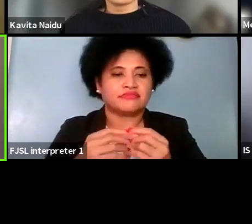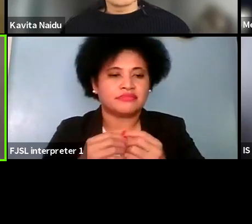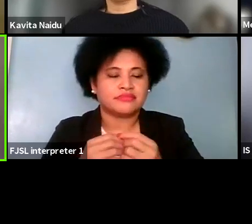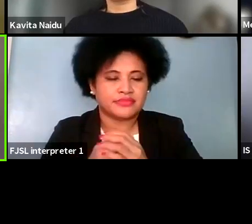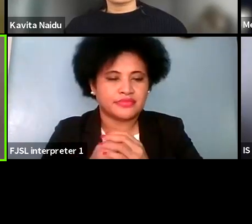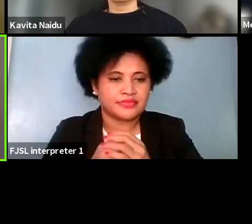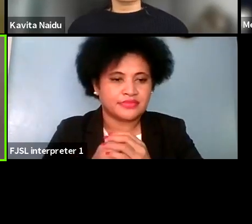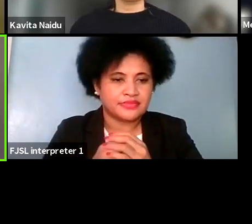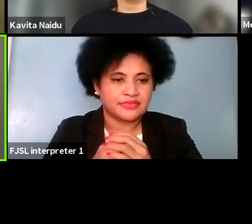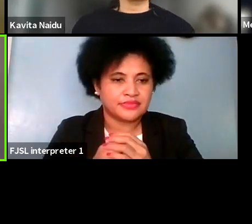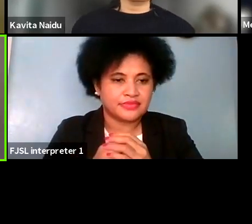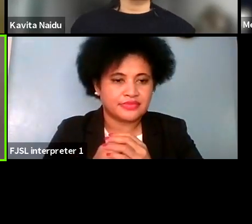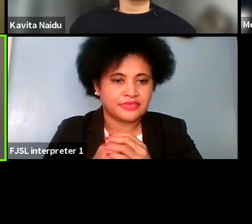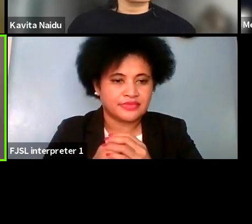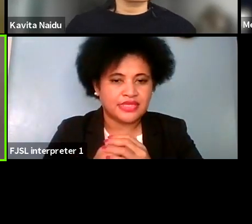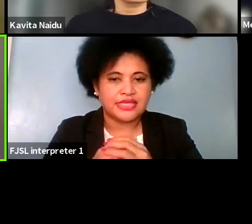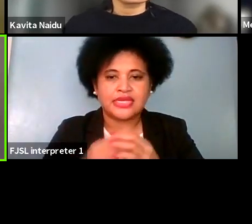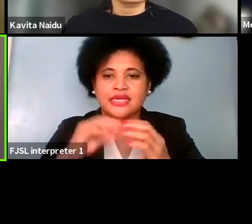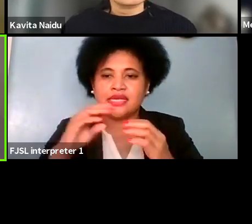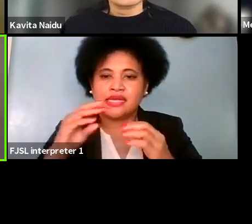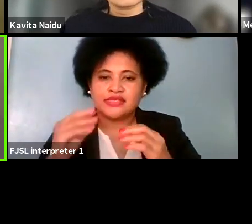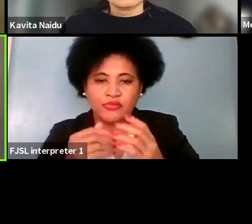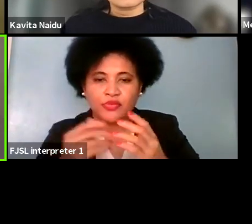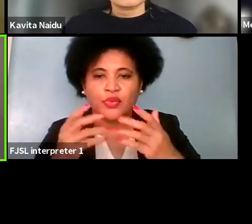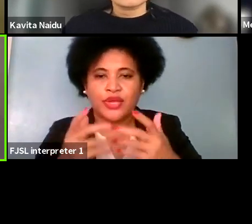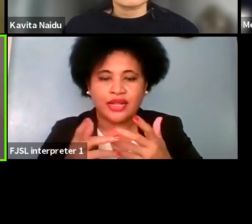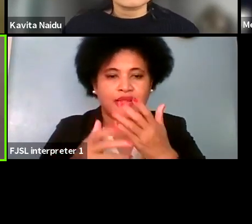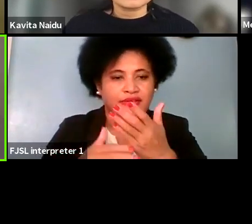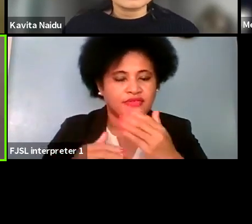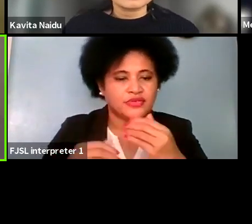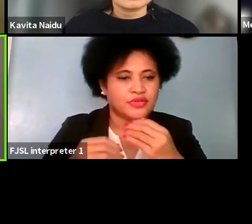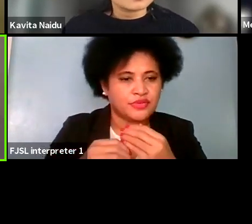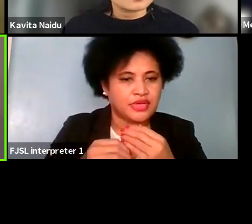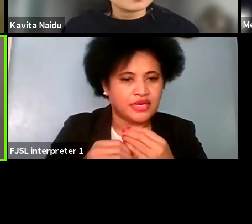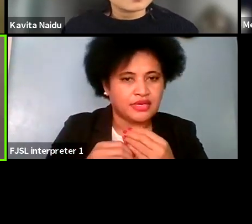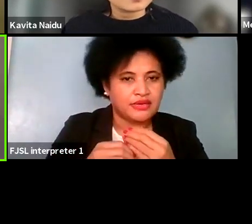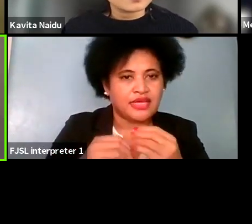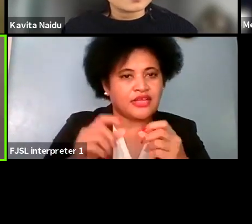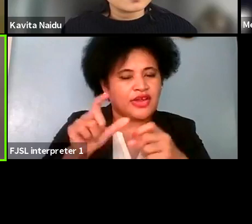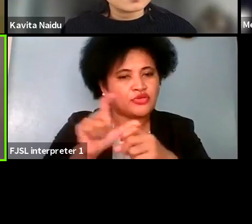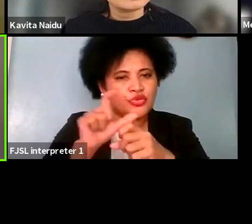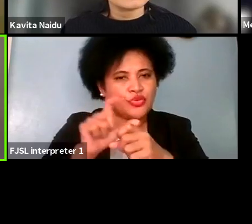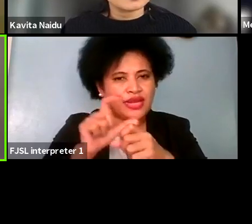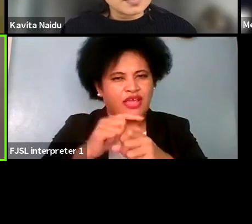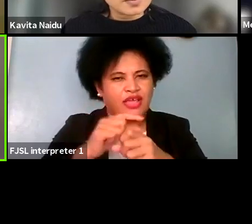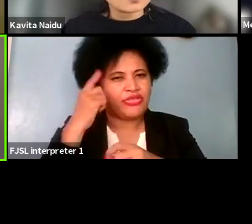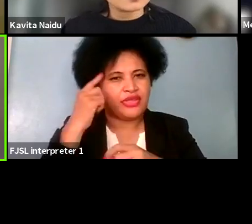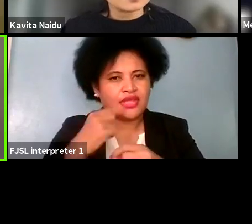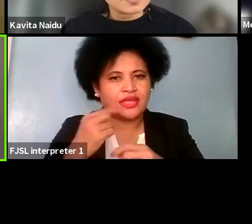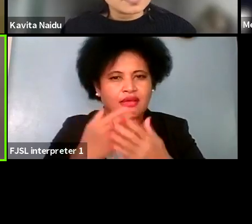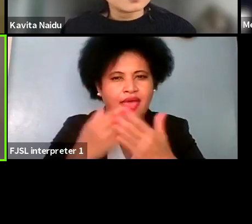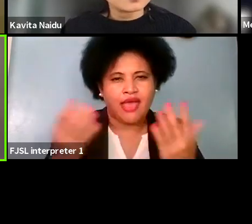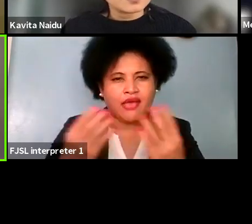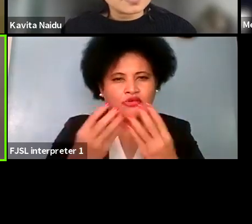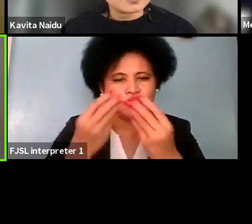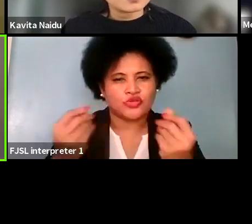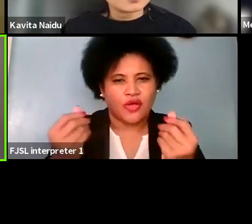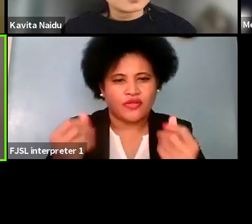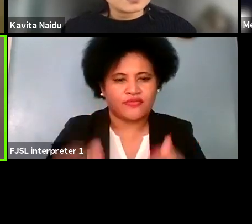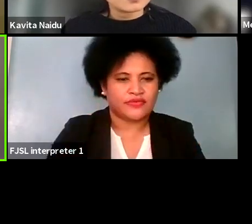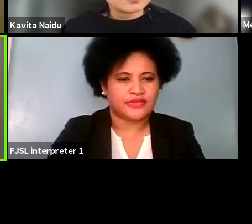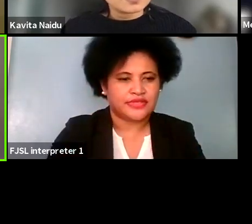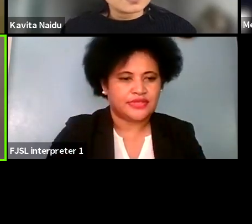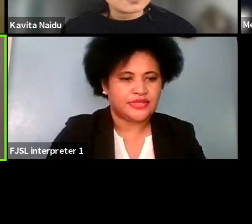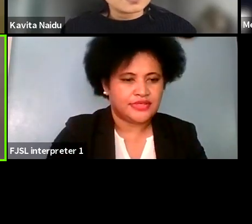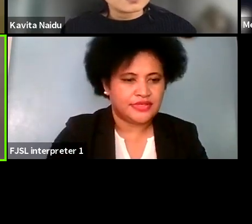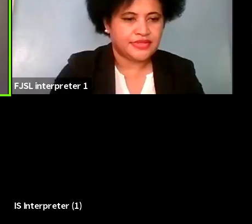commodification, of extractivism, and of being creative with solutions, right? And not actually addressing the root and driving